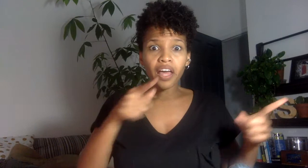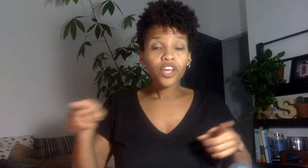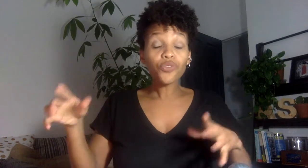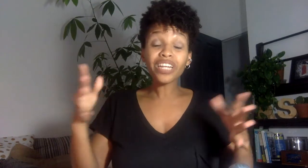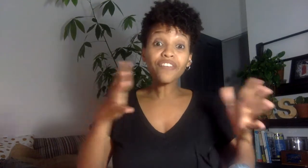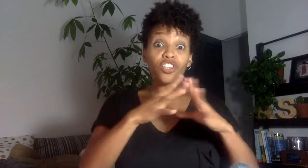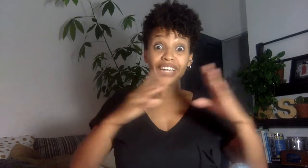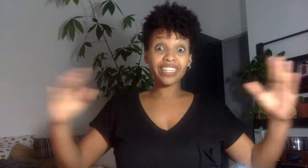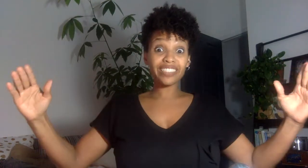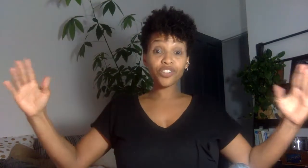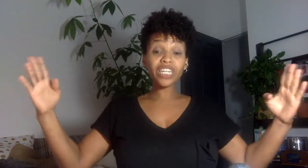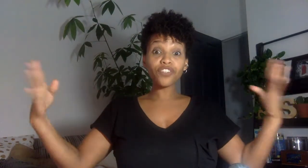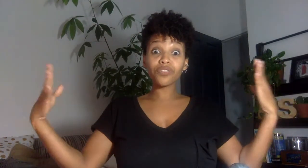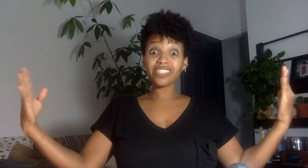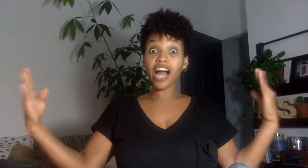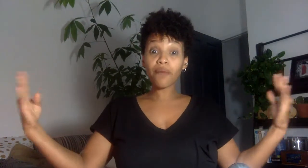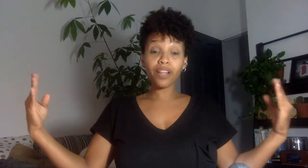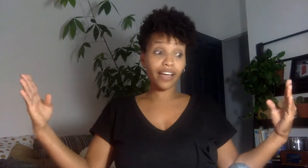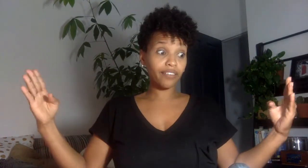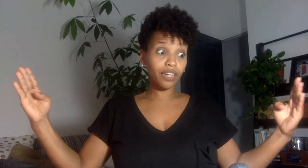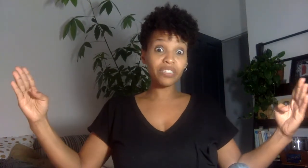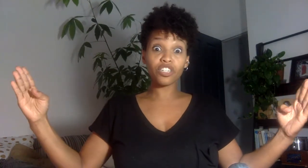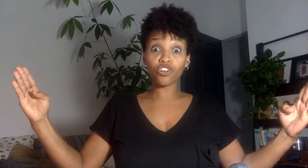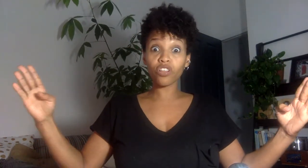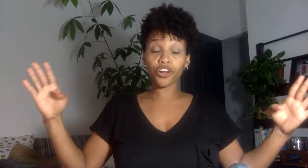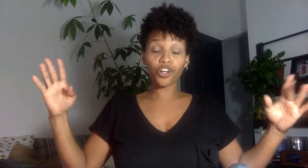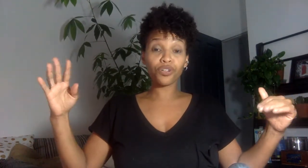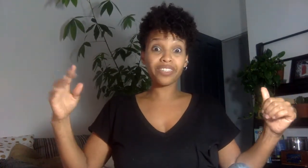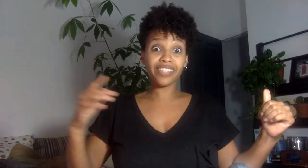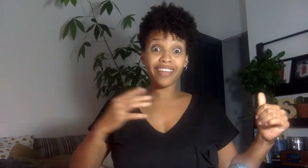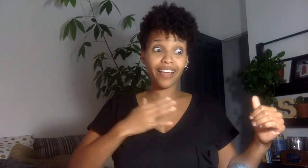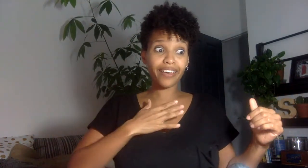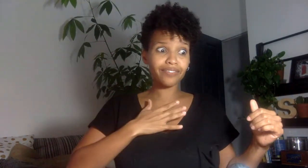you could even look at that. You could even use a timeline like we did earlier. You could say, like,